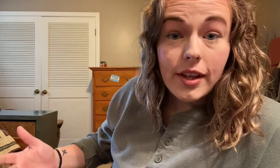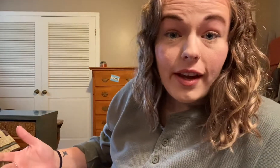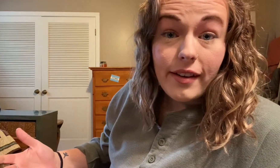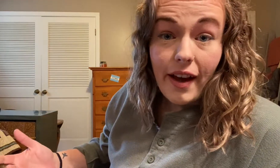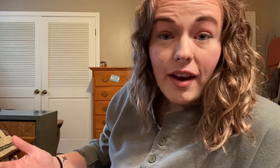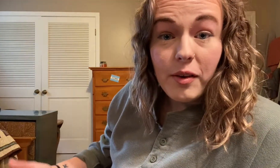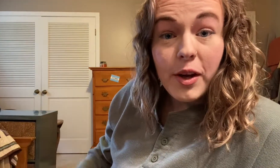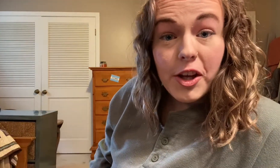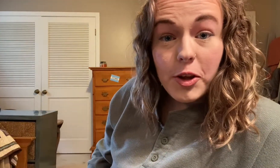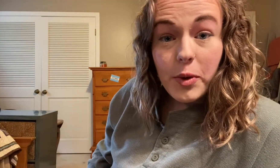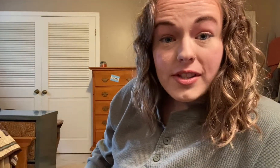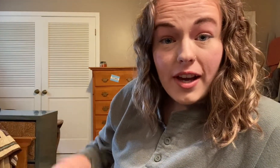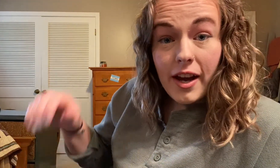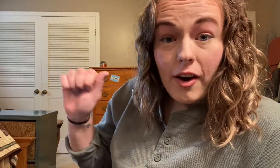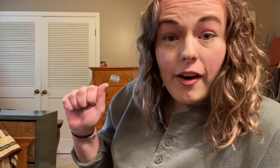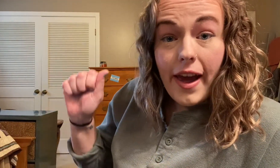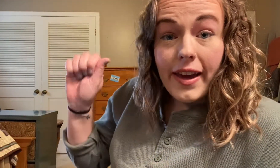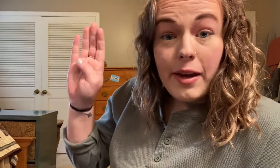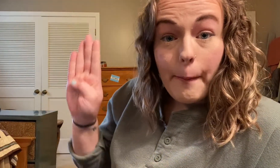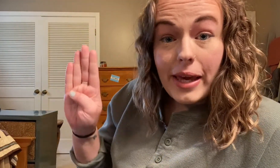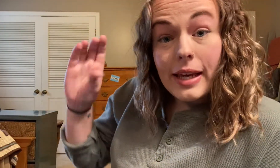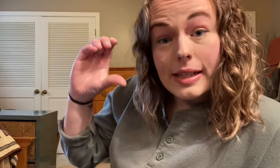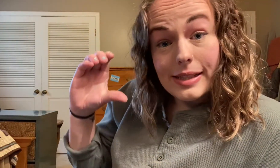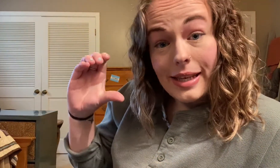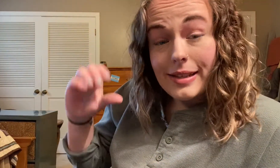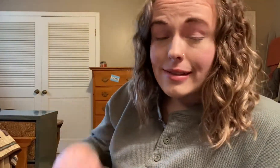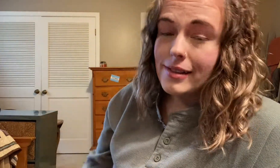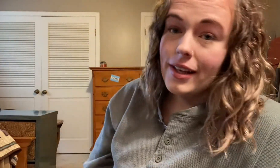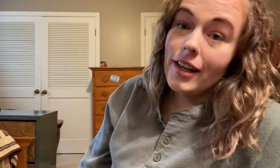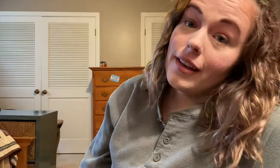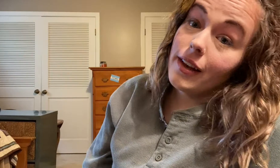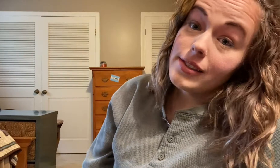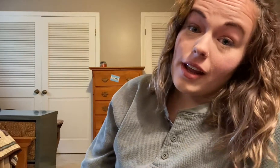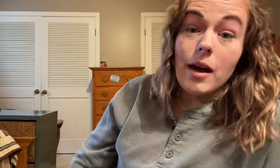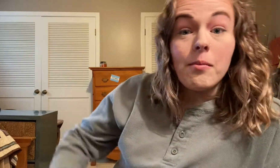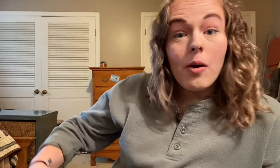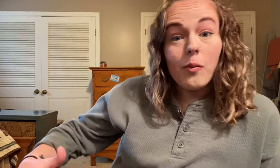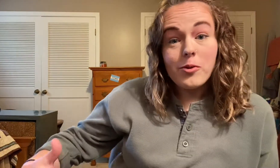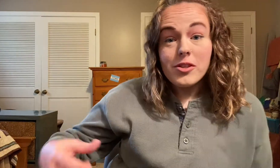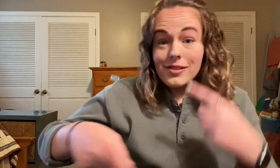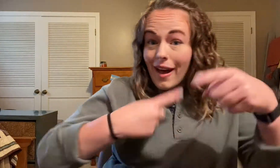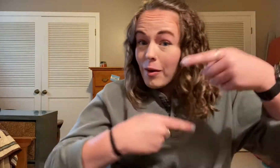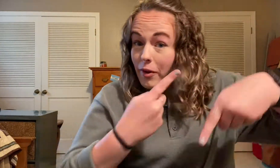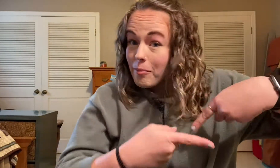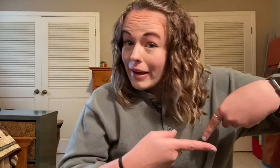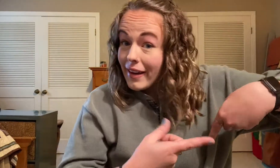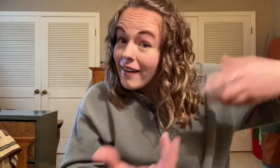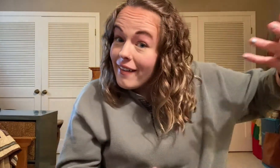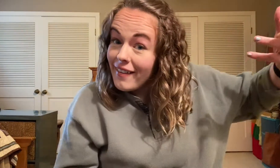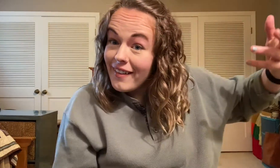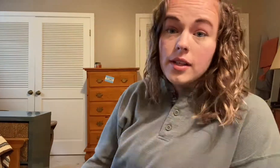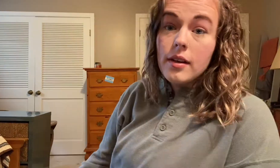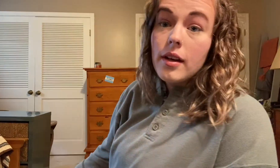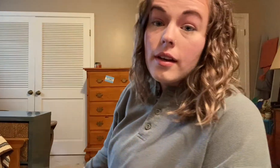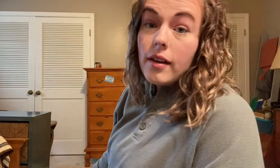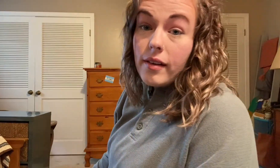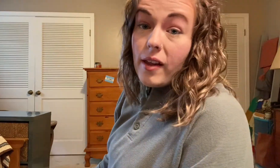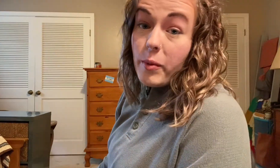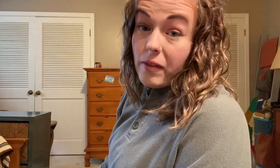And now you can sign our A, B, C's. Next time, won't you sign with me? Now that we've gone